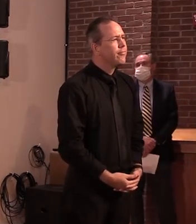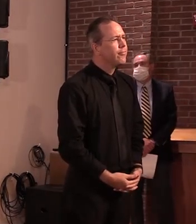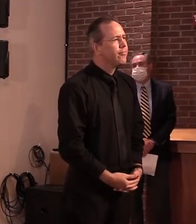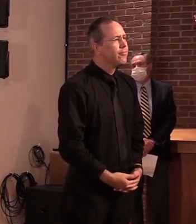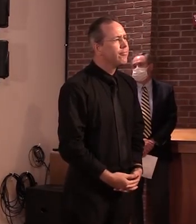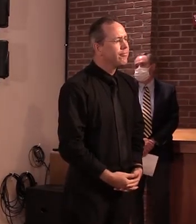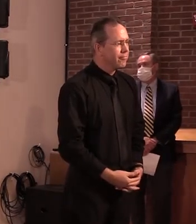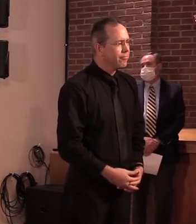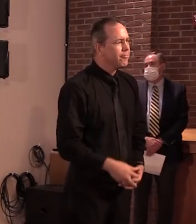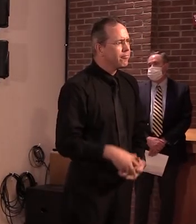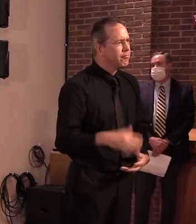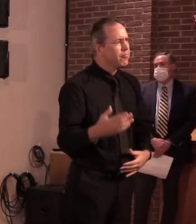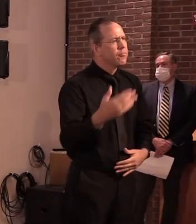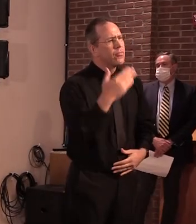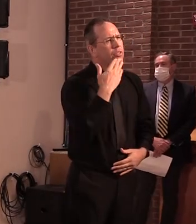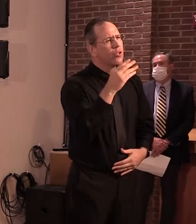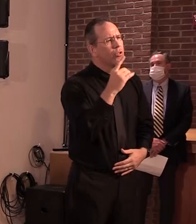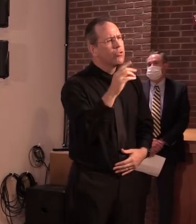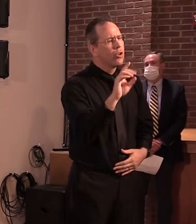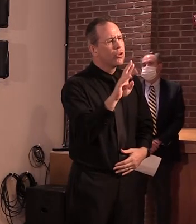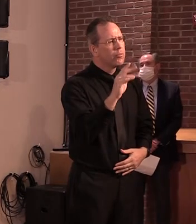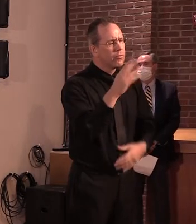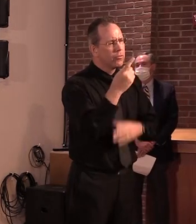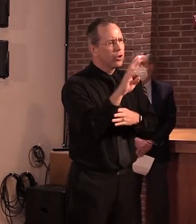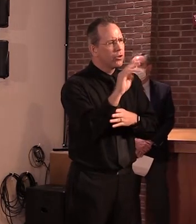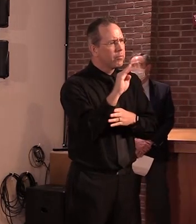Thank you, Dr. Bell. Very informative.